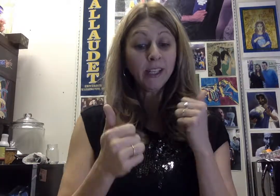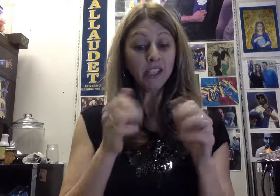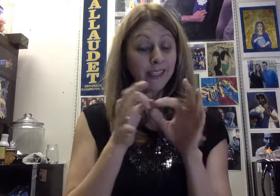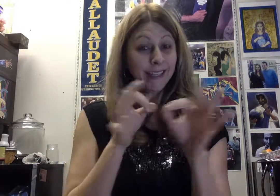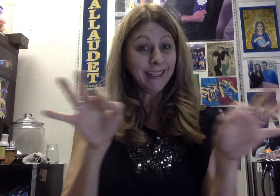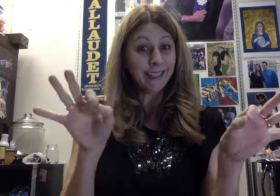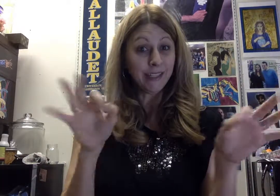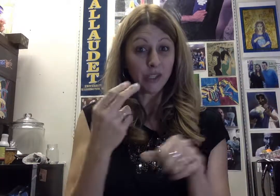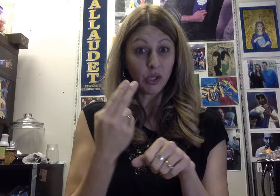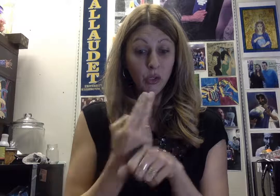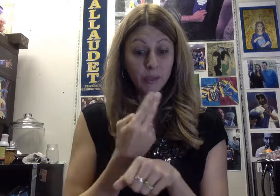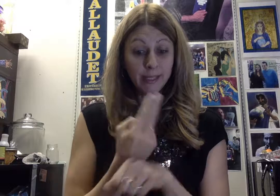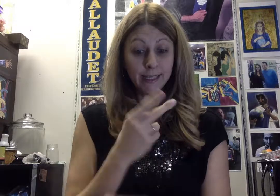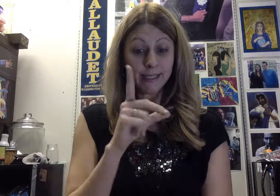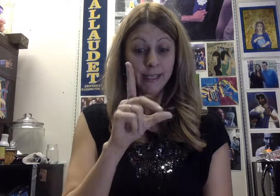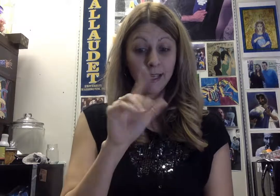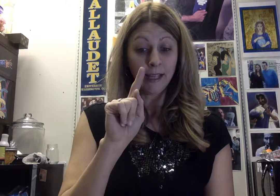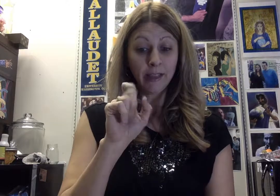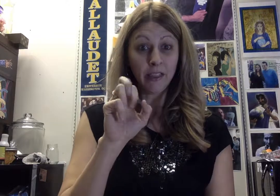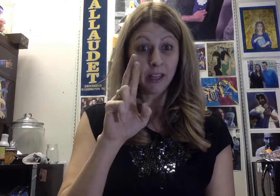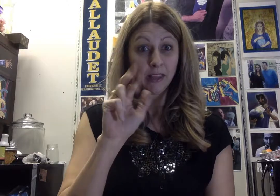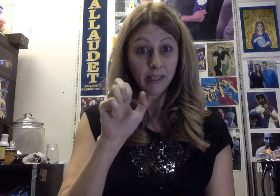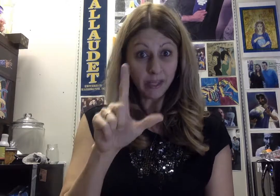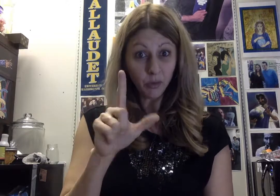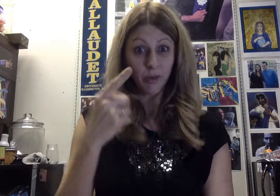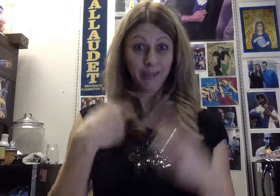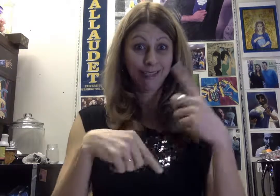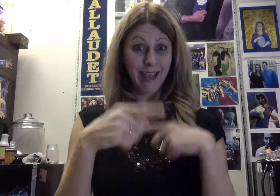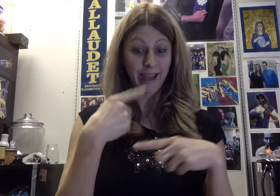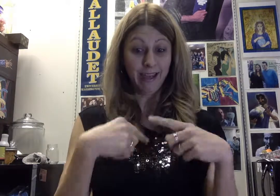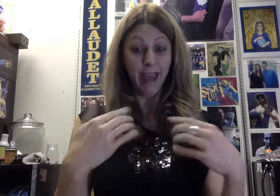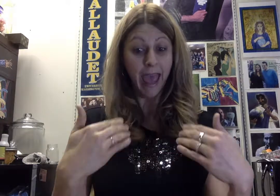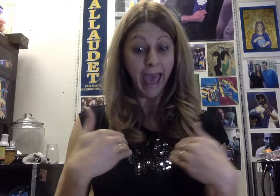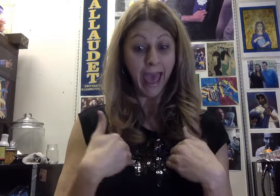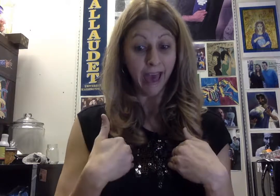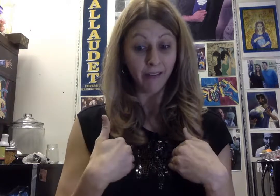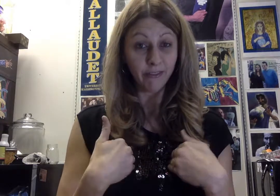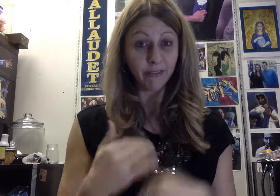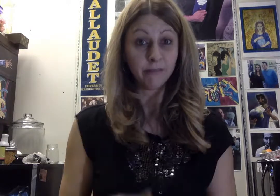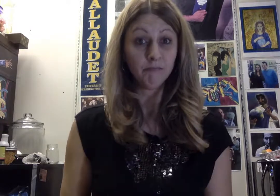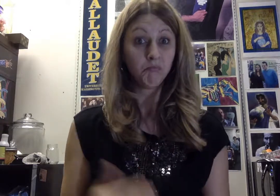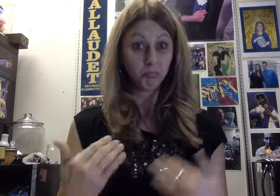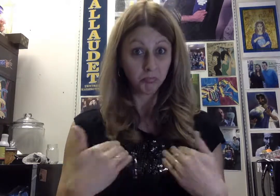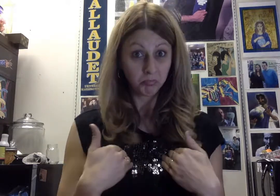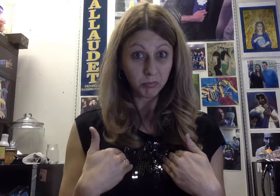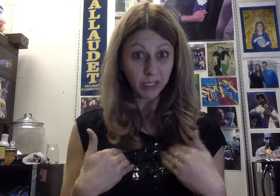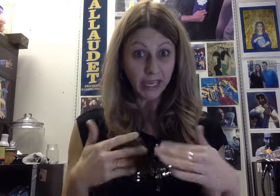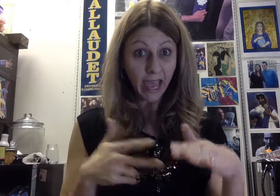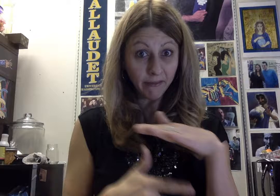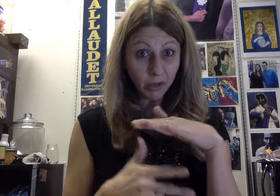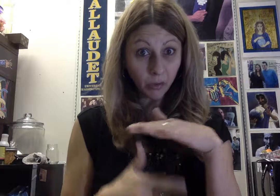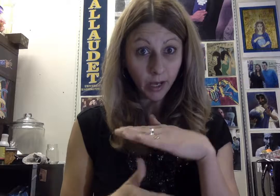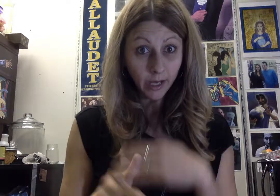Which sentence uses the literal sign have? Does it have a